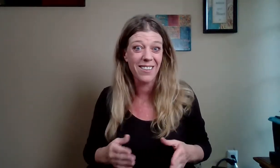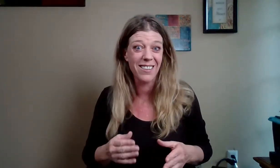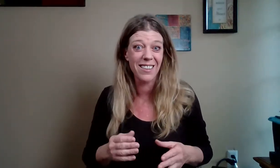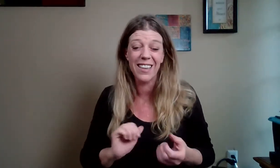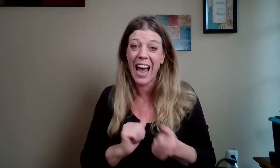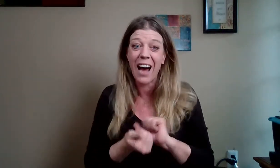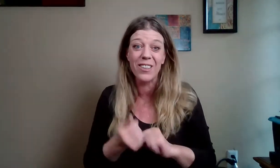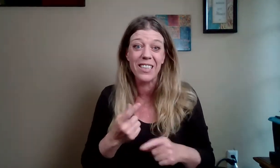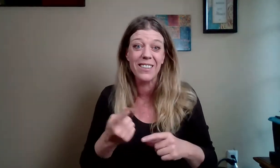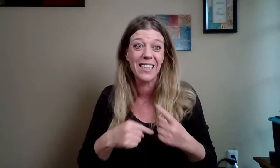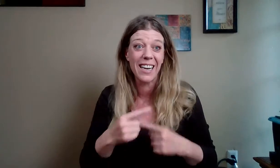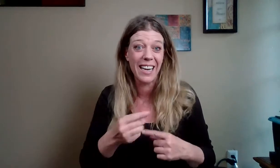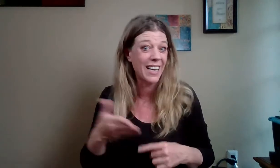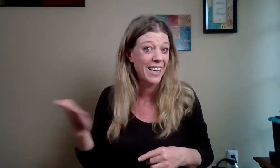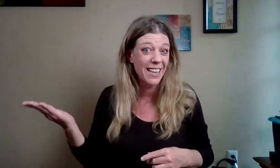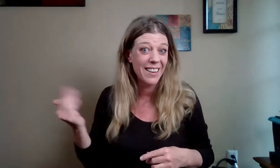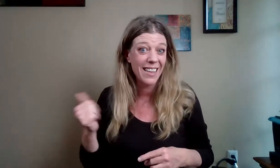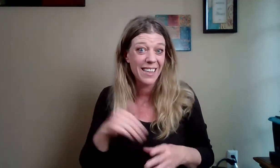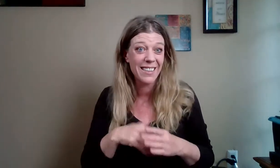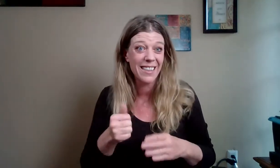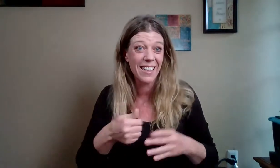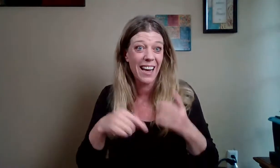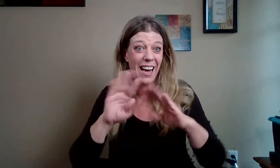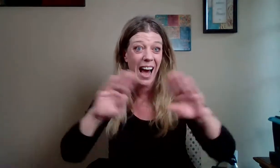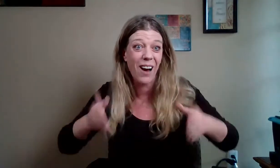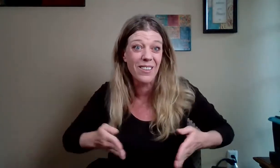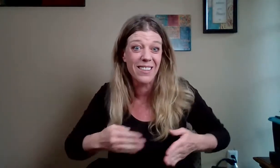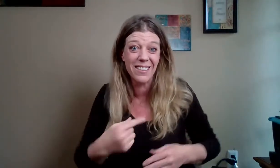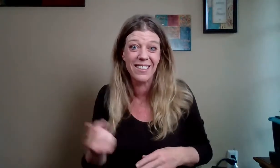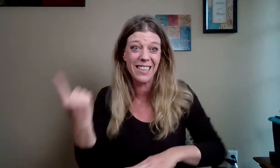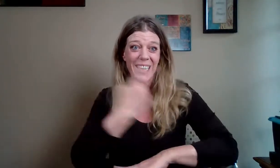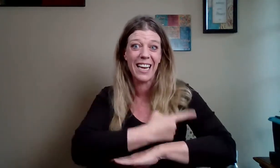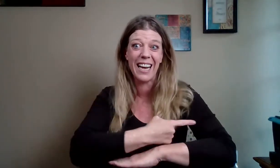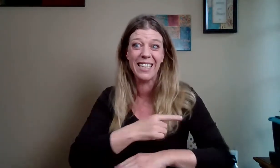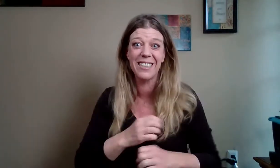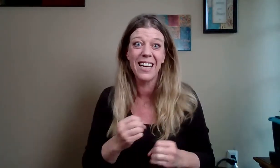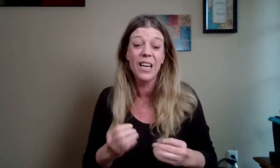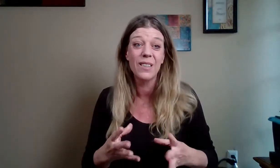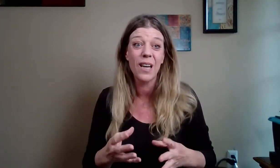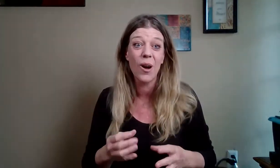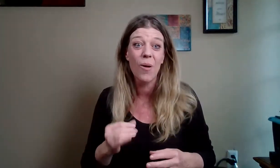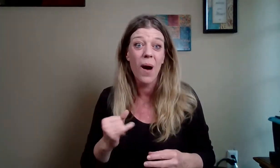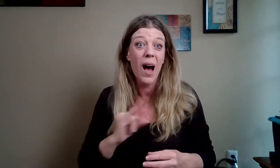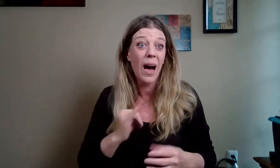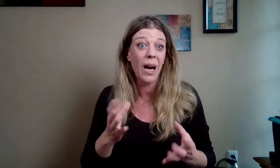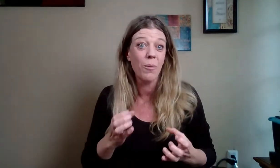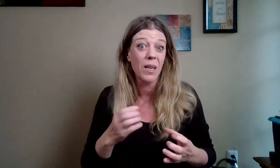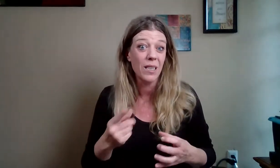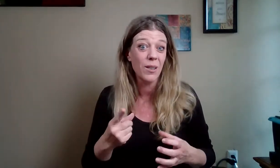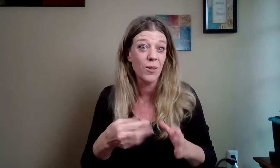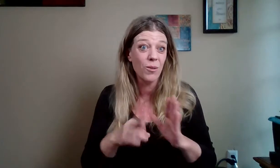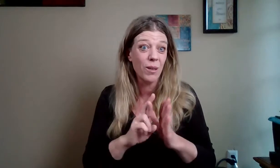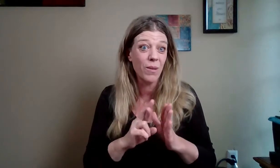house, how to sign things in the house today. So I want to